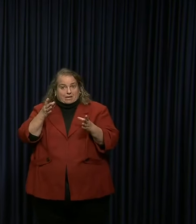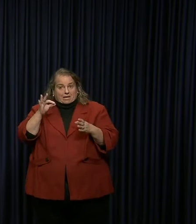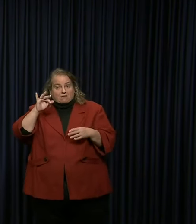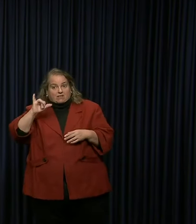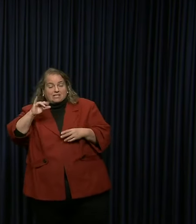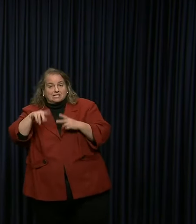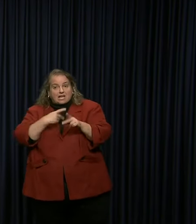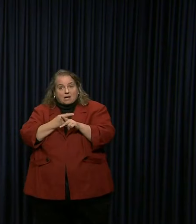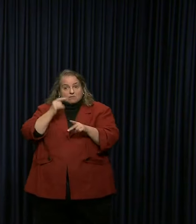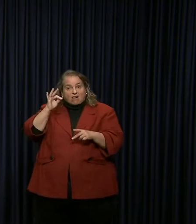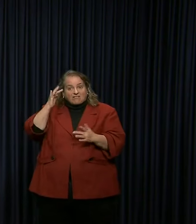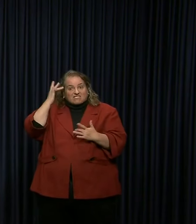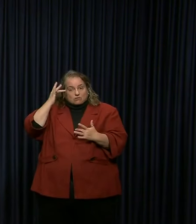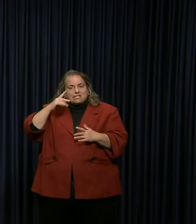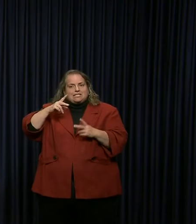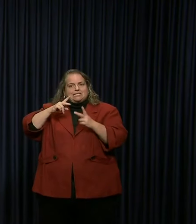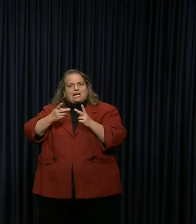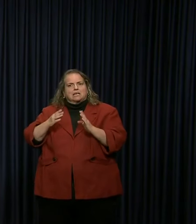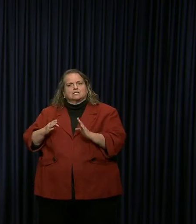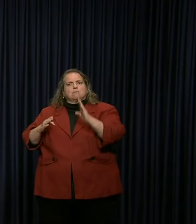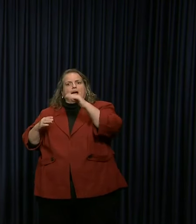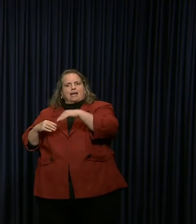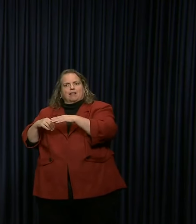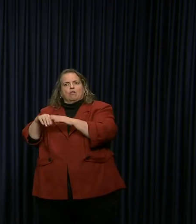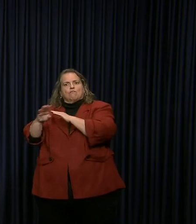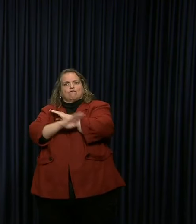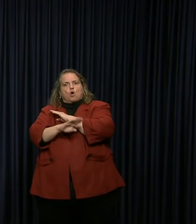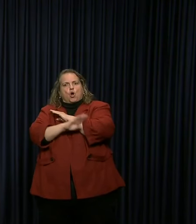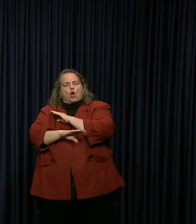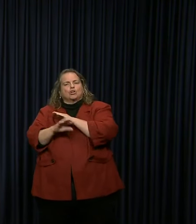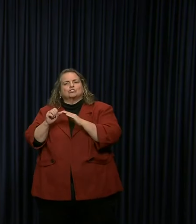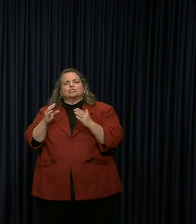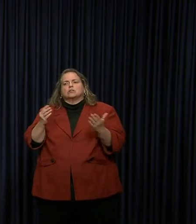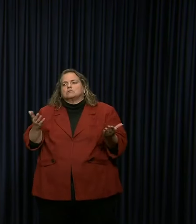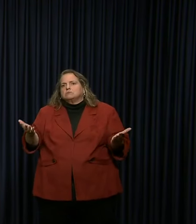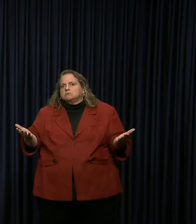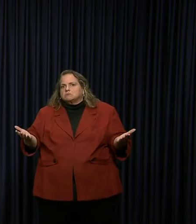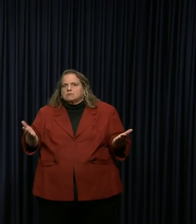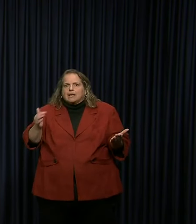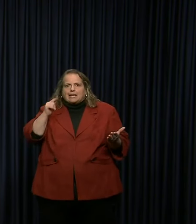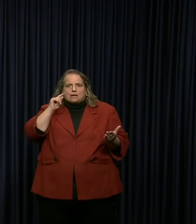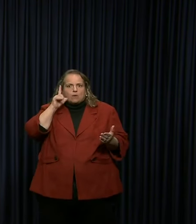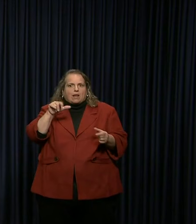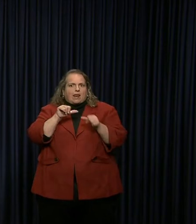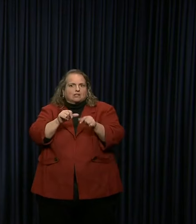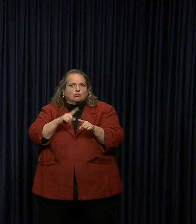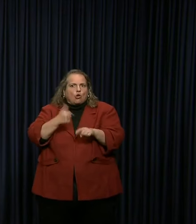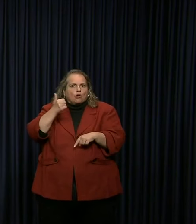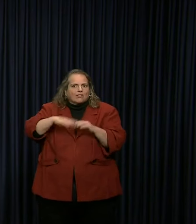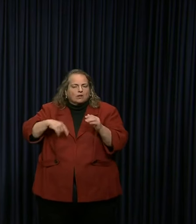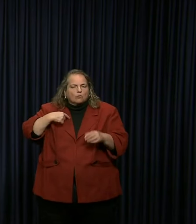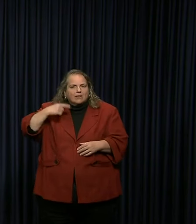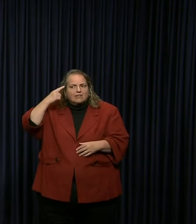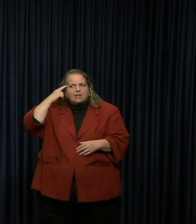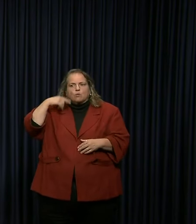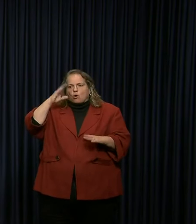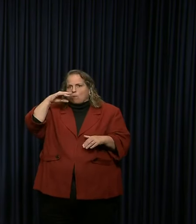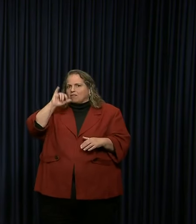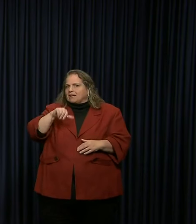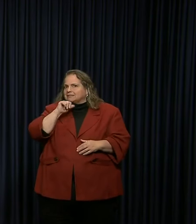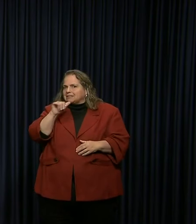second spike in the fall, and so there are a number of different scenarios that you could see. One is that this thing lasts longer than we think. I hope that that's not